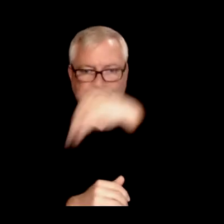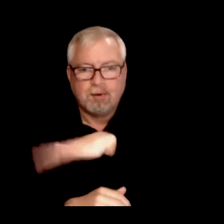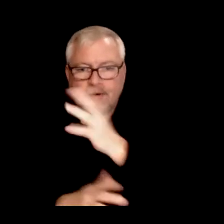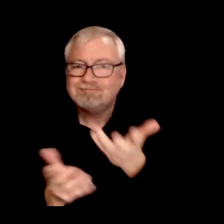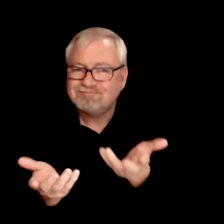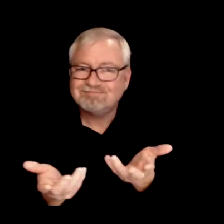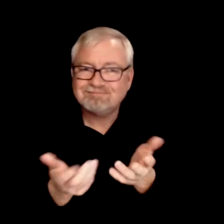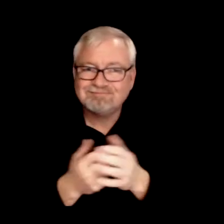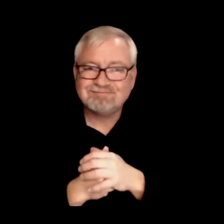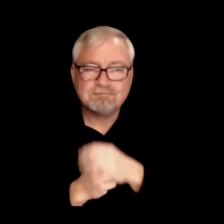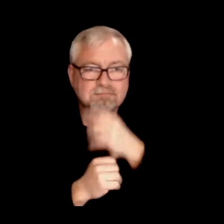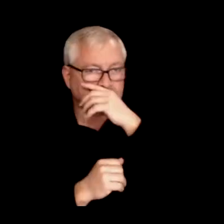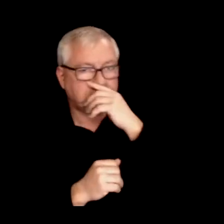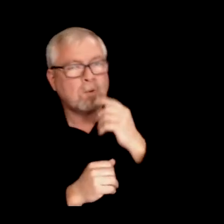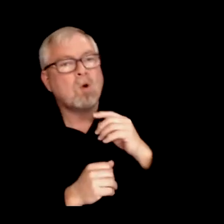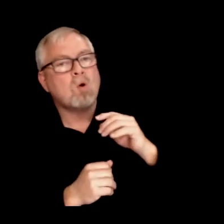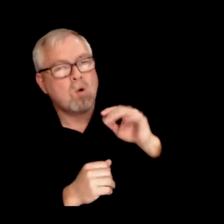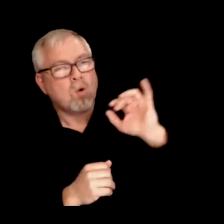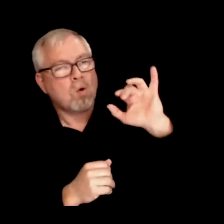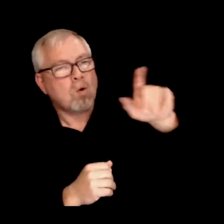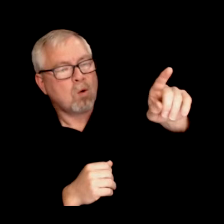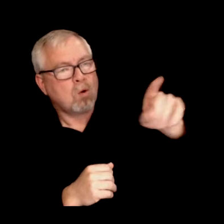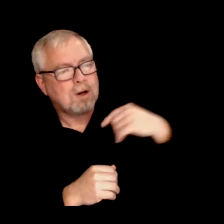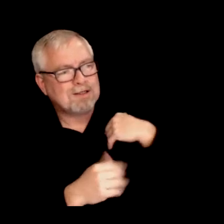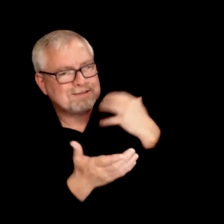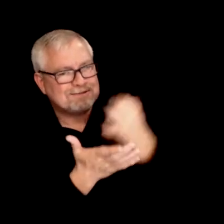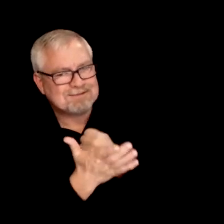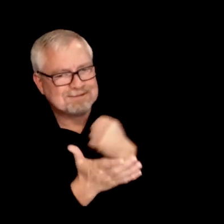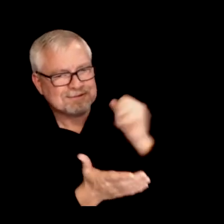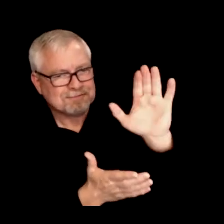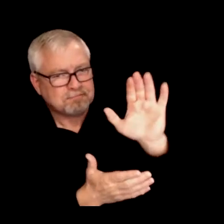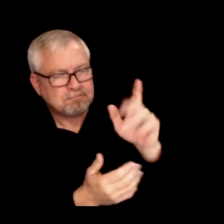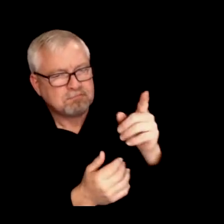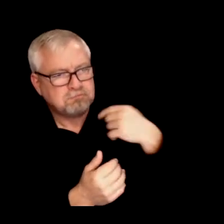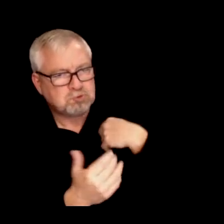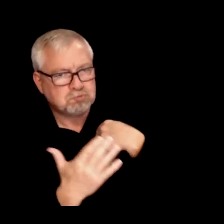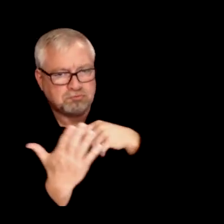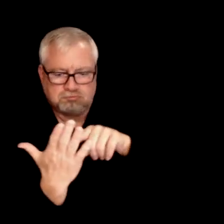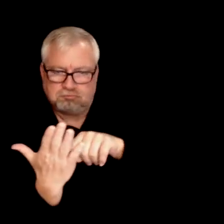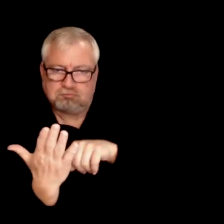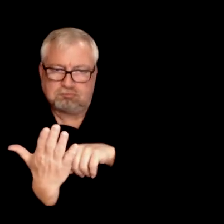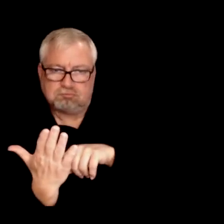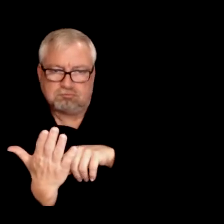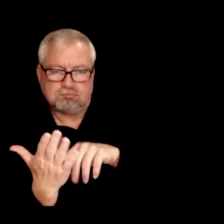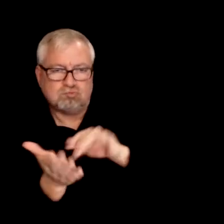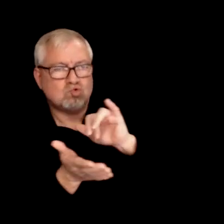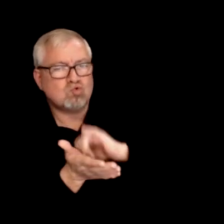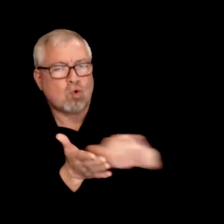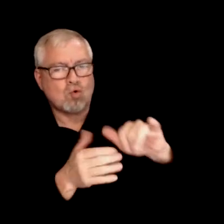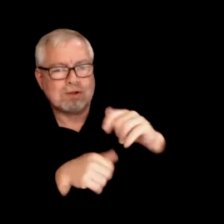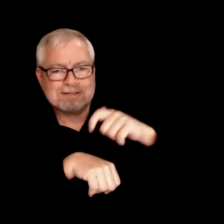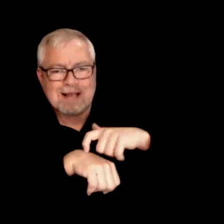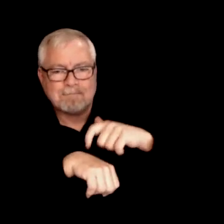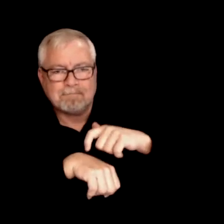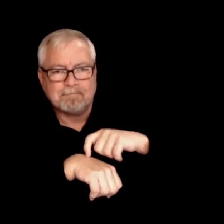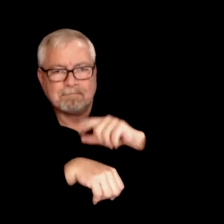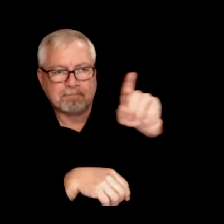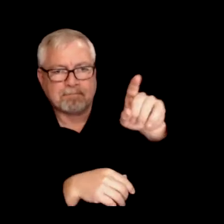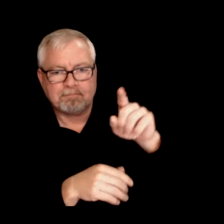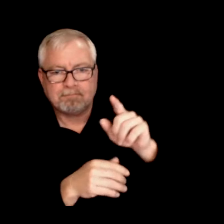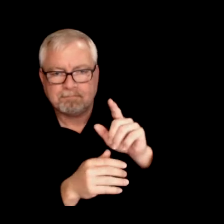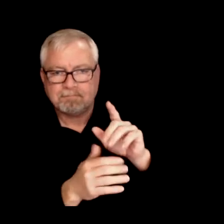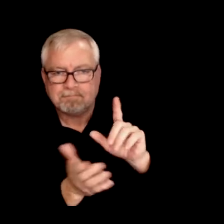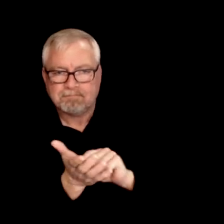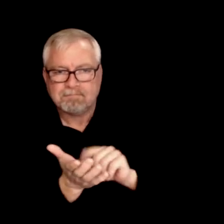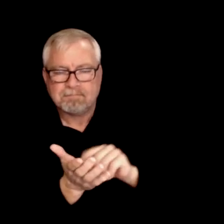guys, I was just perusing an article in the New York Times about the Eli Lilly product and the Regeneron product, and just how nationally, at